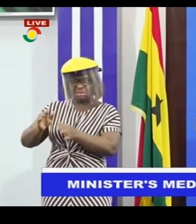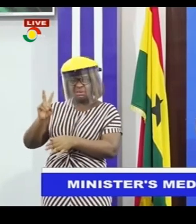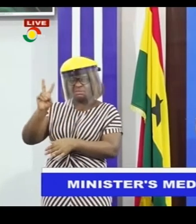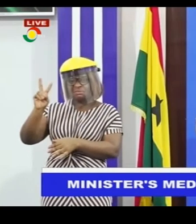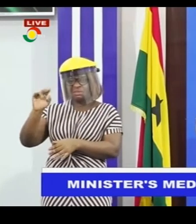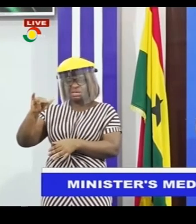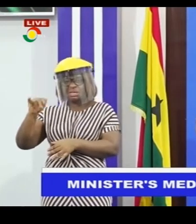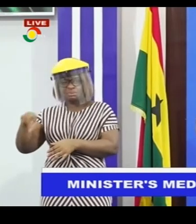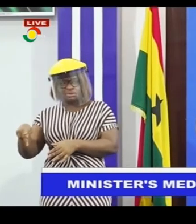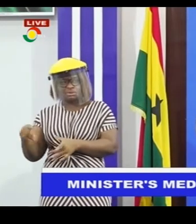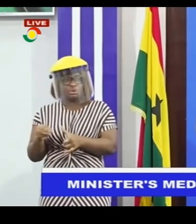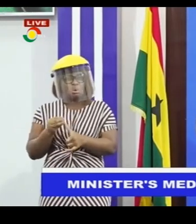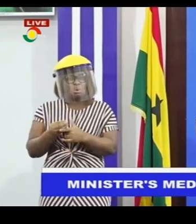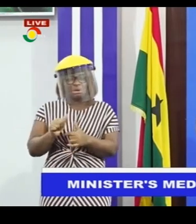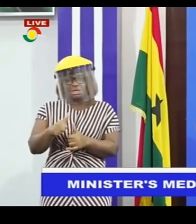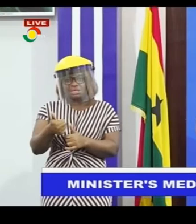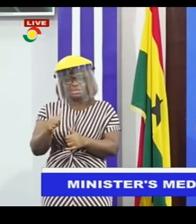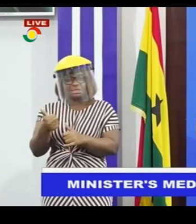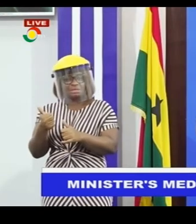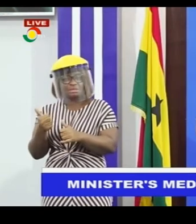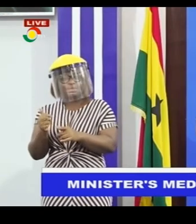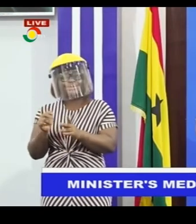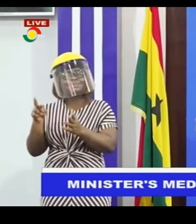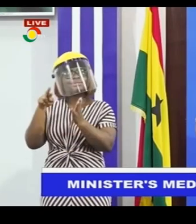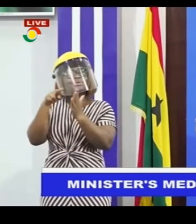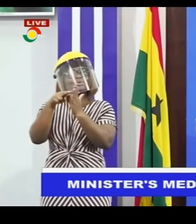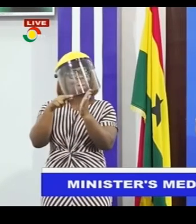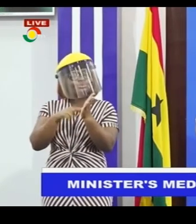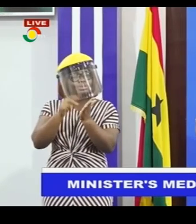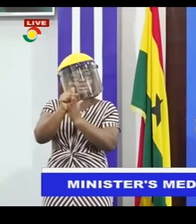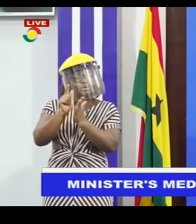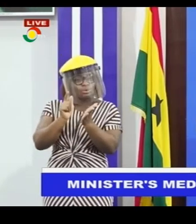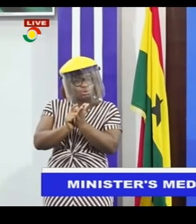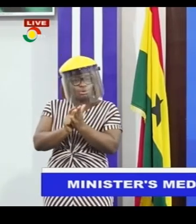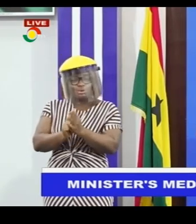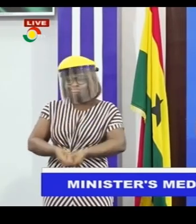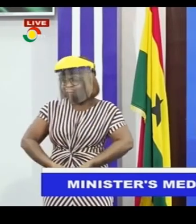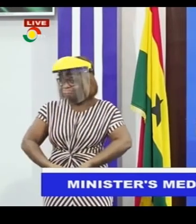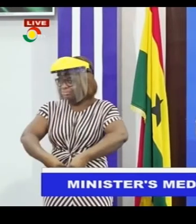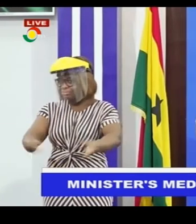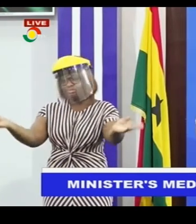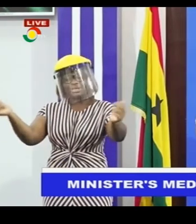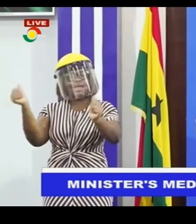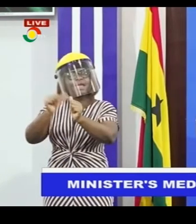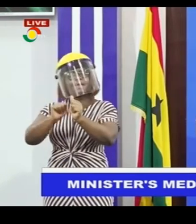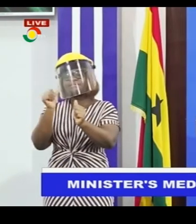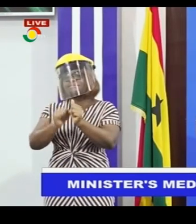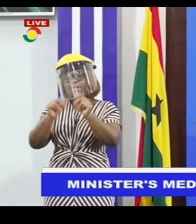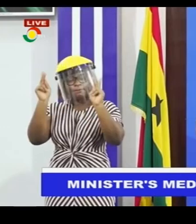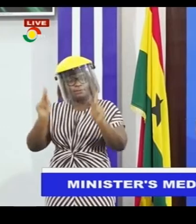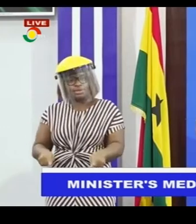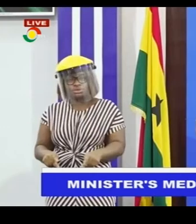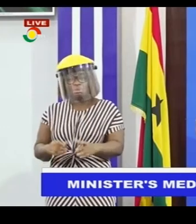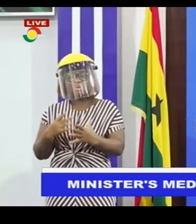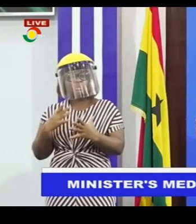VVIP or any such categories. The rules as have been outlined are supposed to apply to all. We